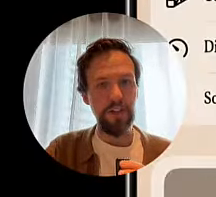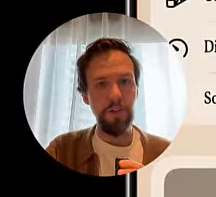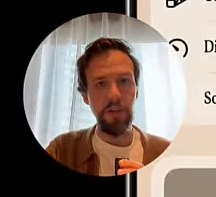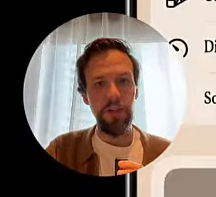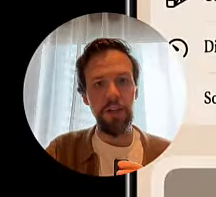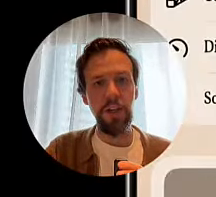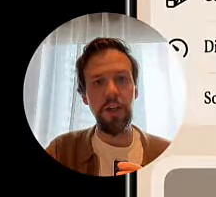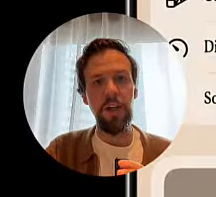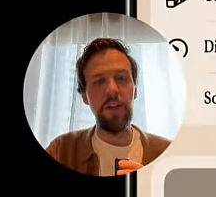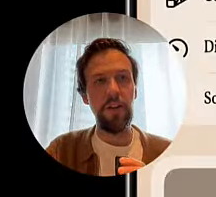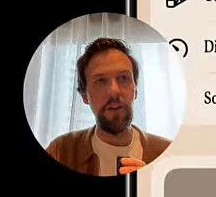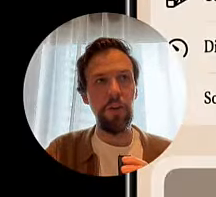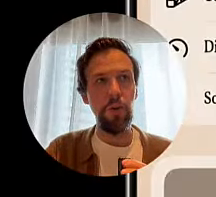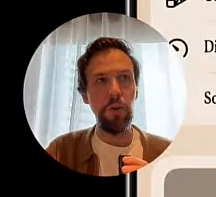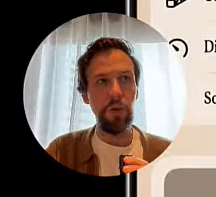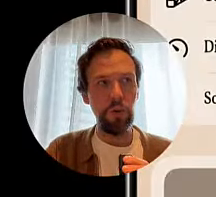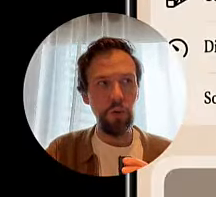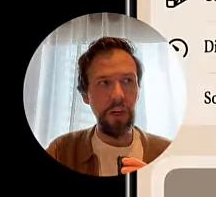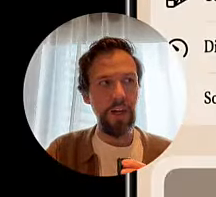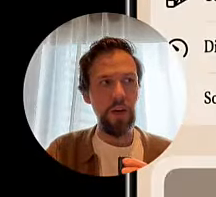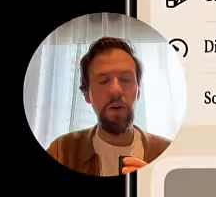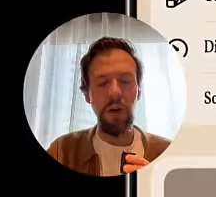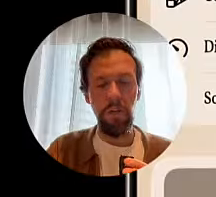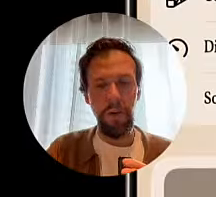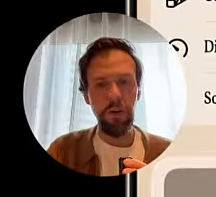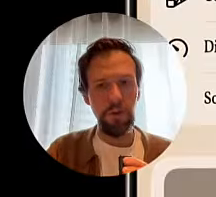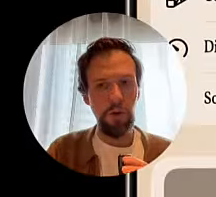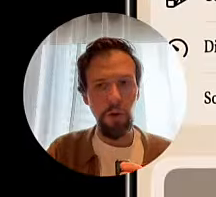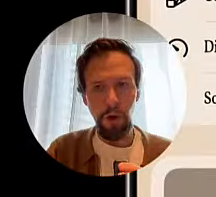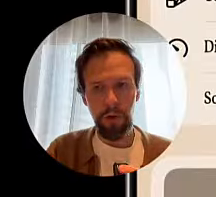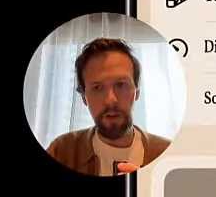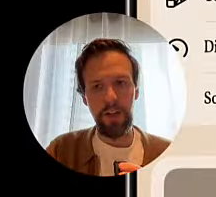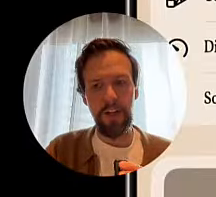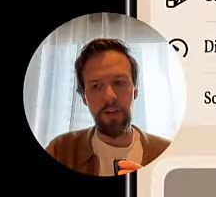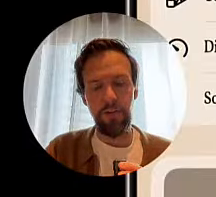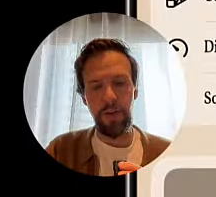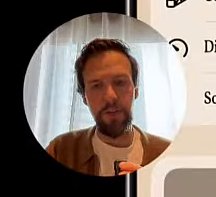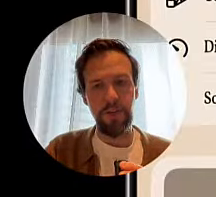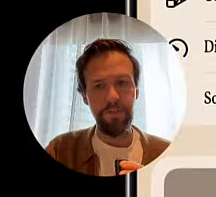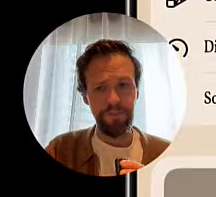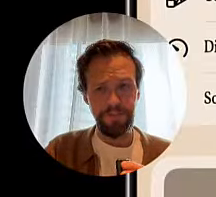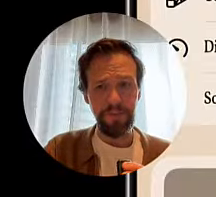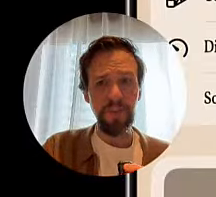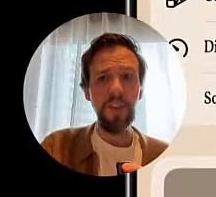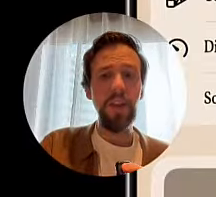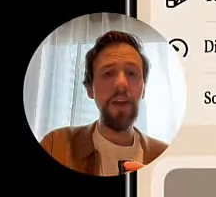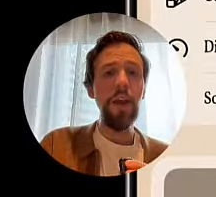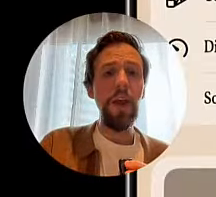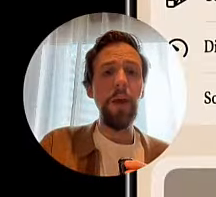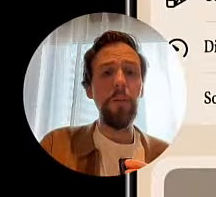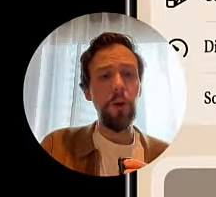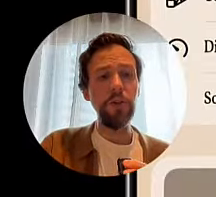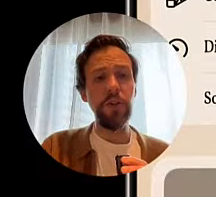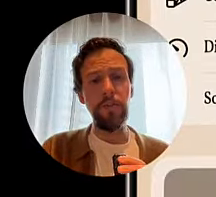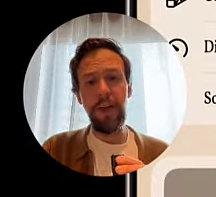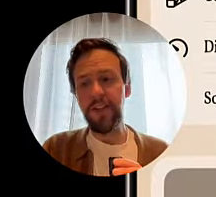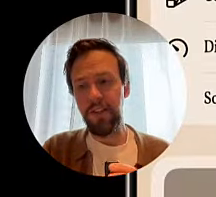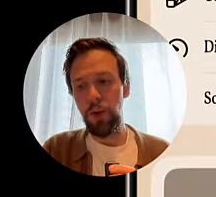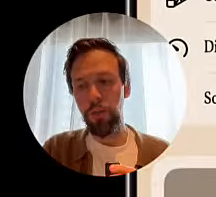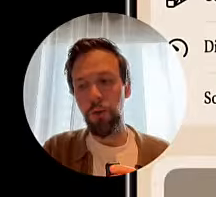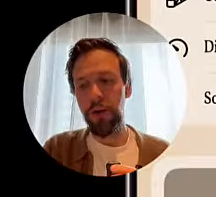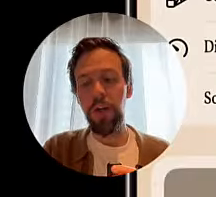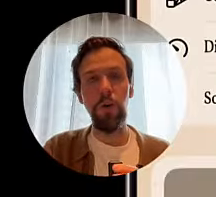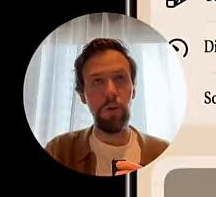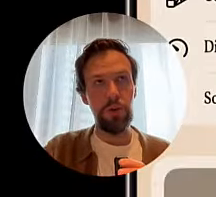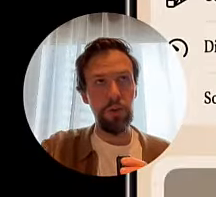about accessibility and that you really care about all kinds of players. But also it makes